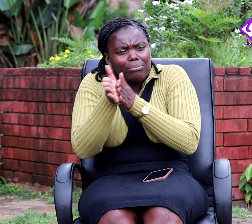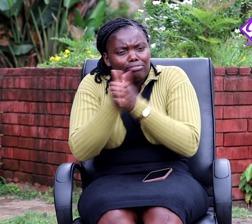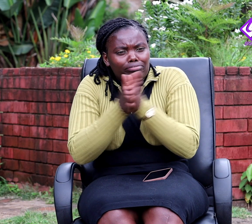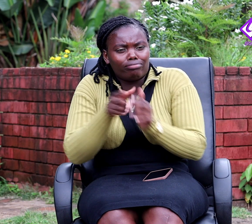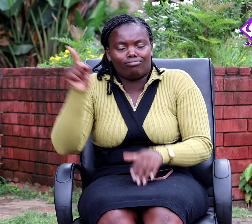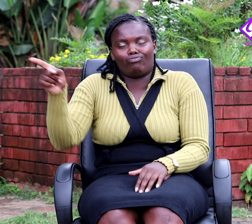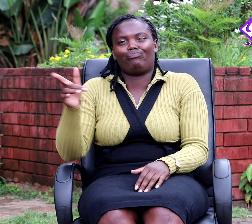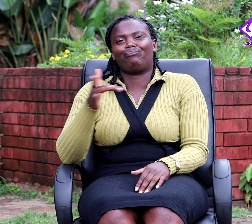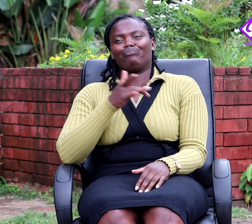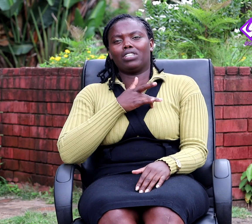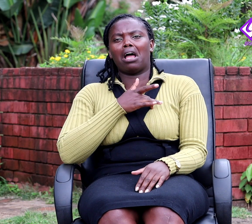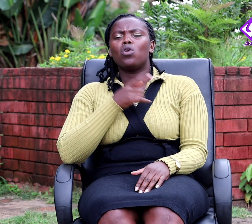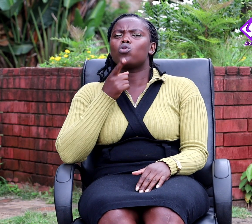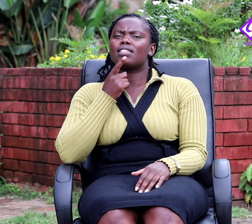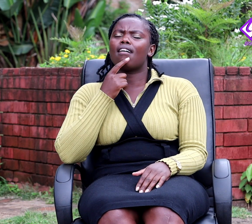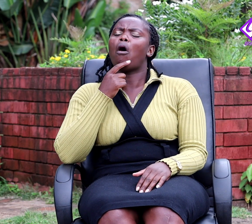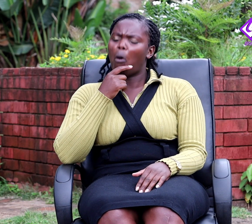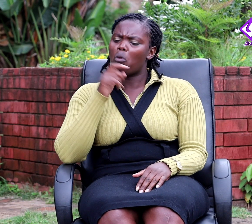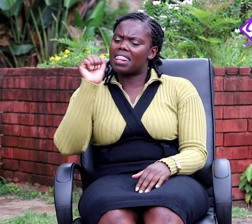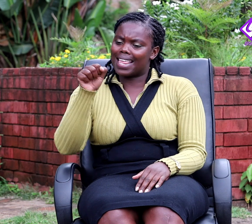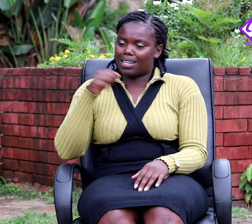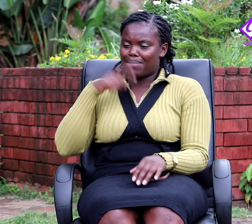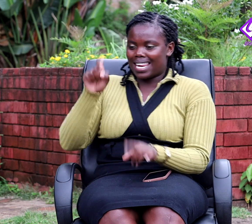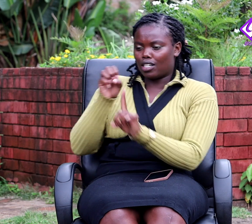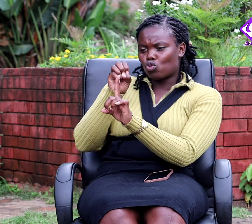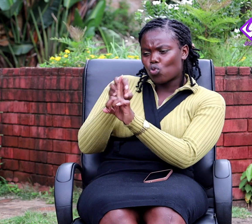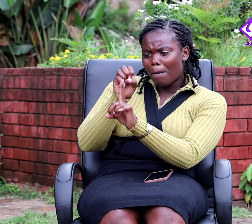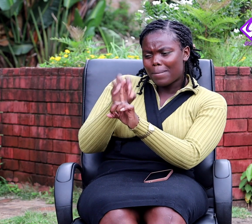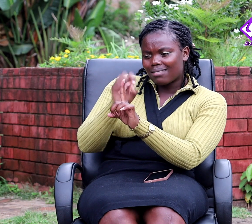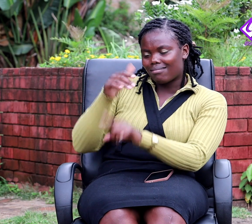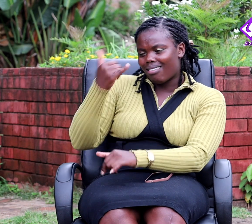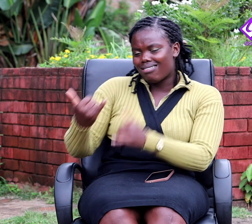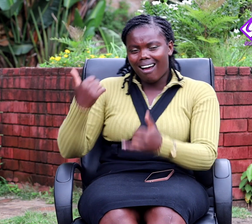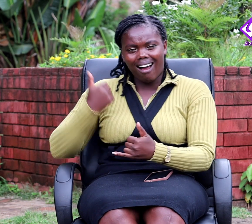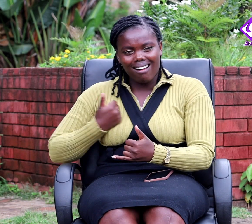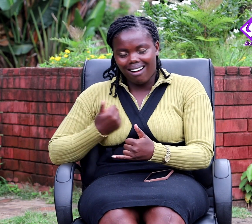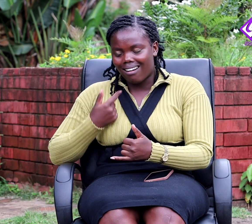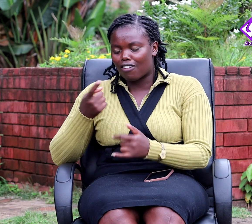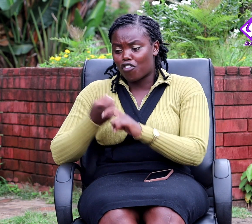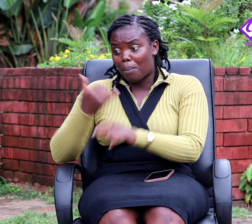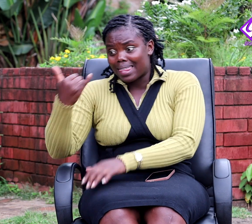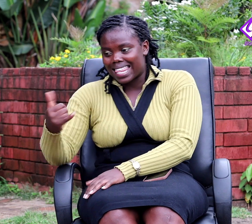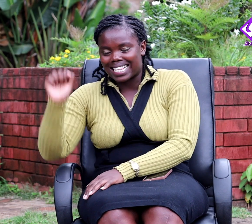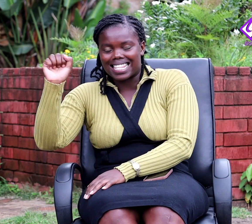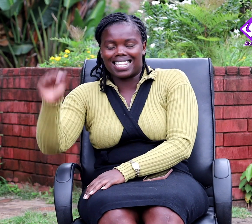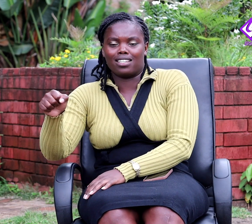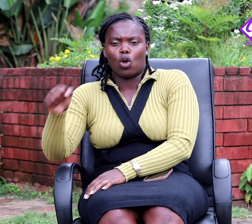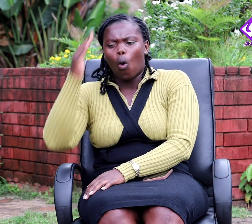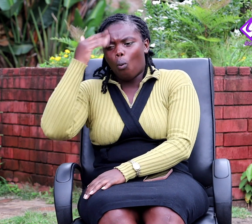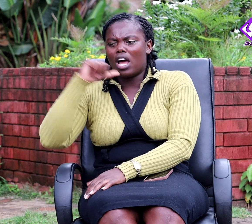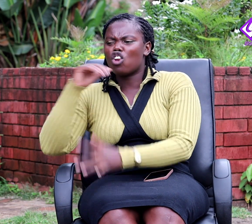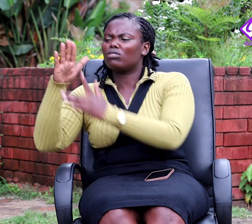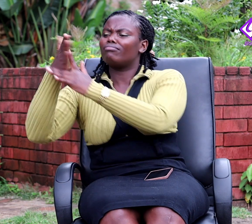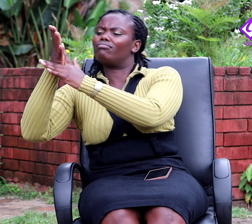really made you get so passionate, or what really touched you to mentor the young girls from when